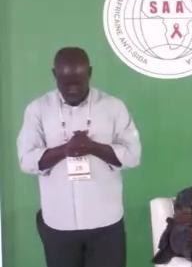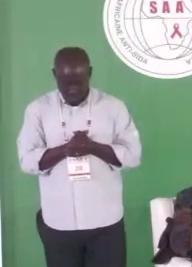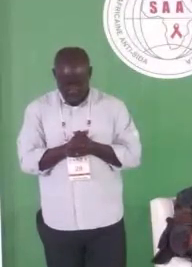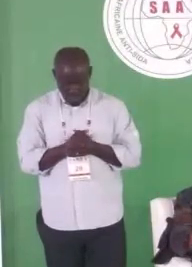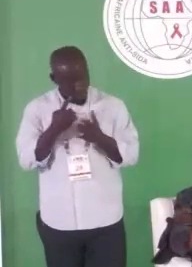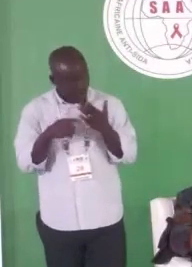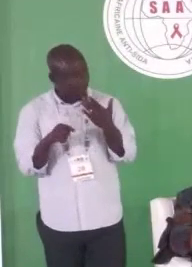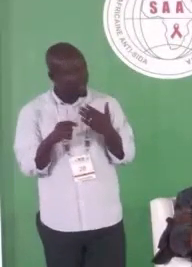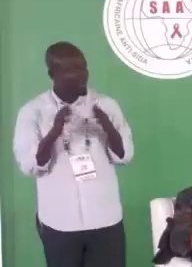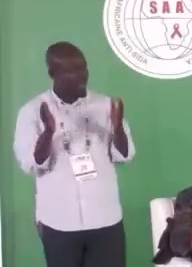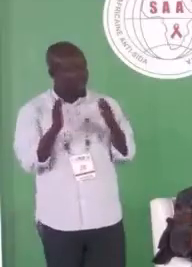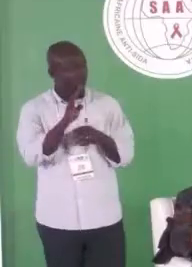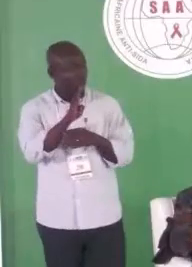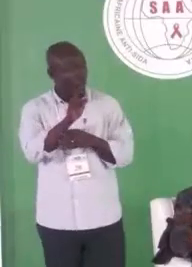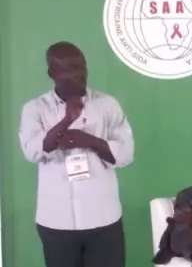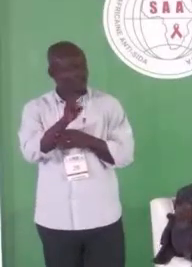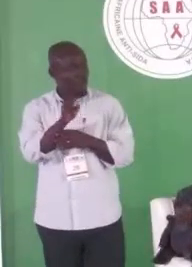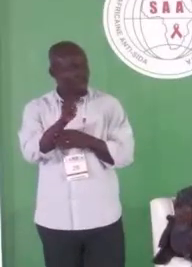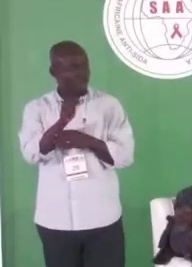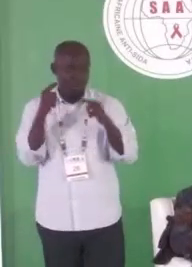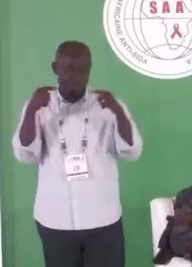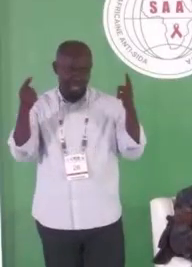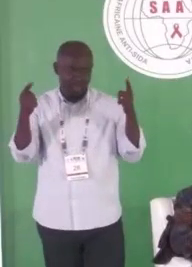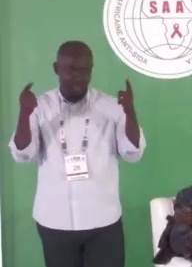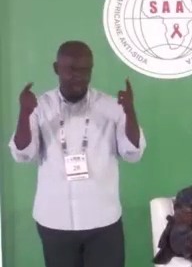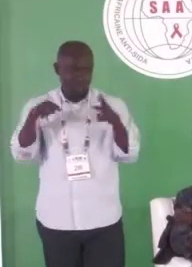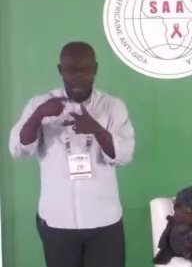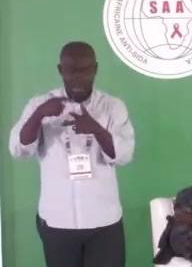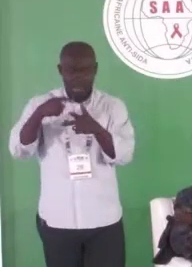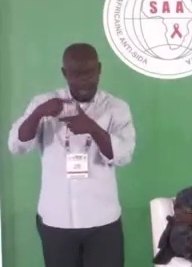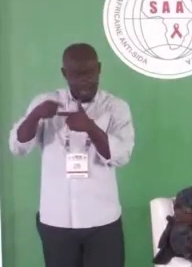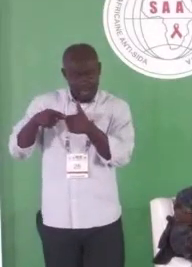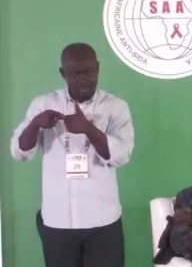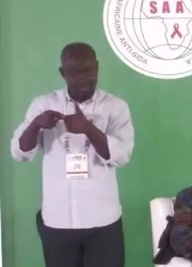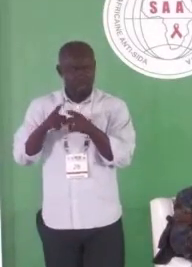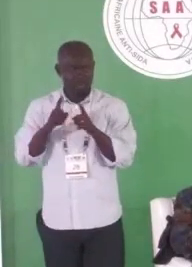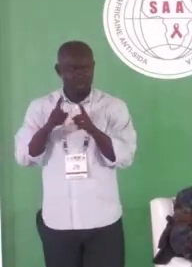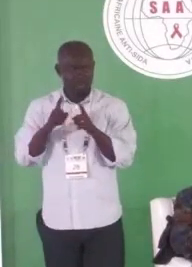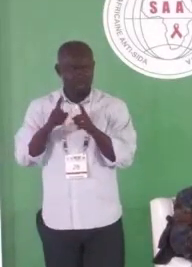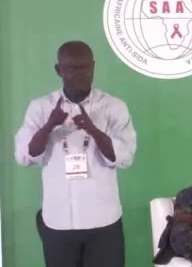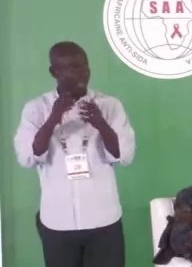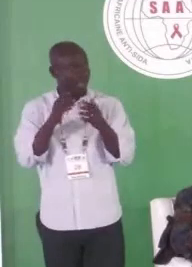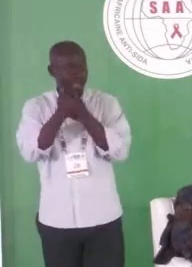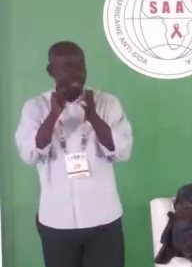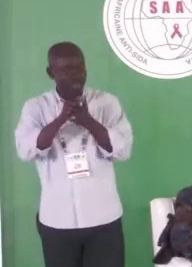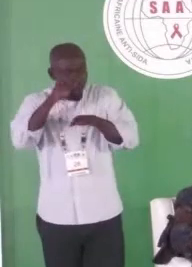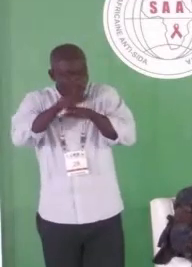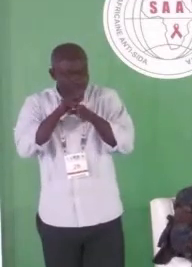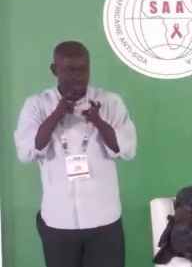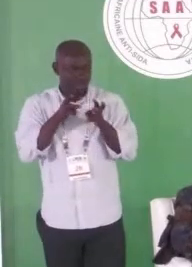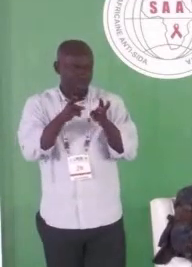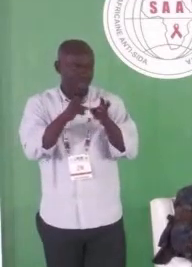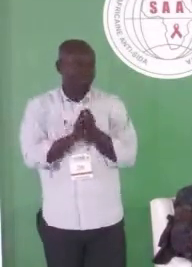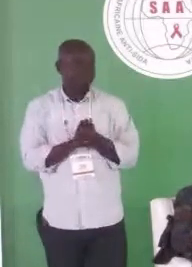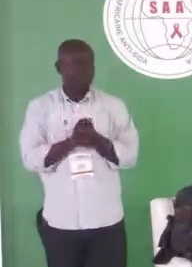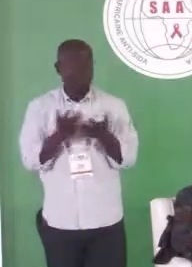Botswana, who has gotten there, we will next speak to a country who is on its way. Like Shafiq says, it's important, even if you're